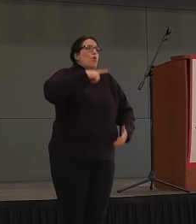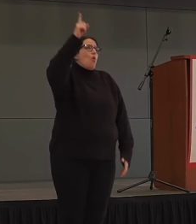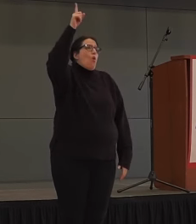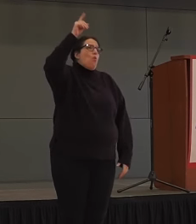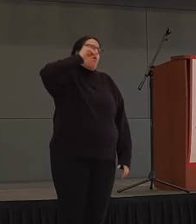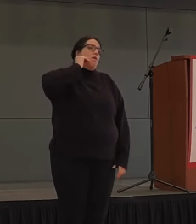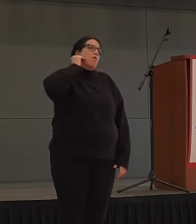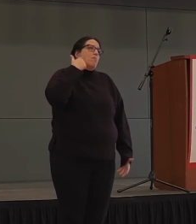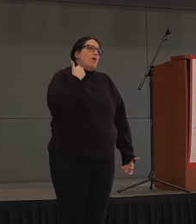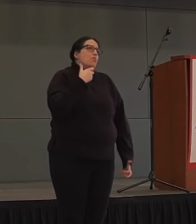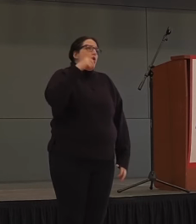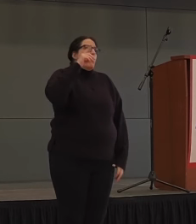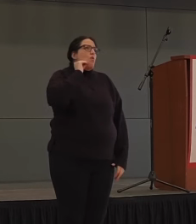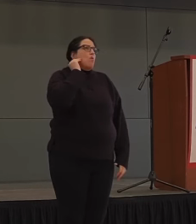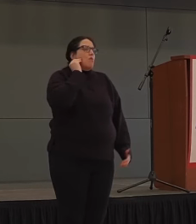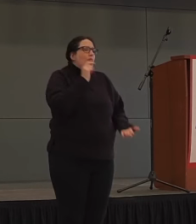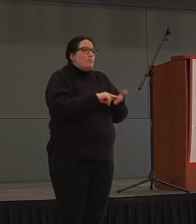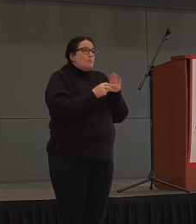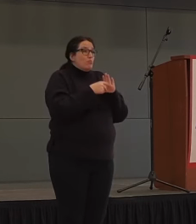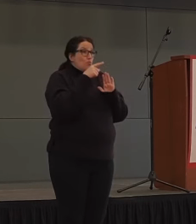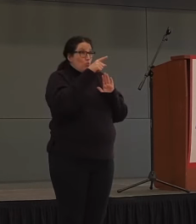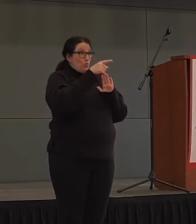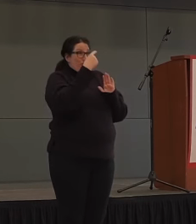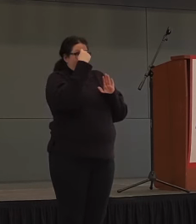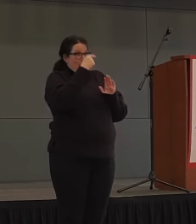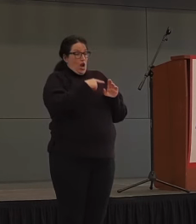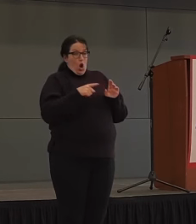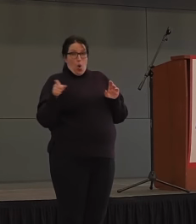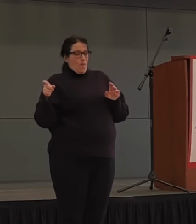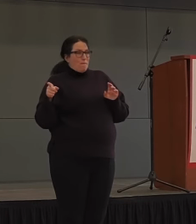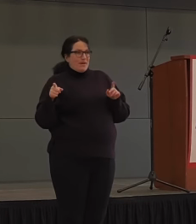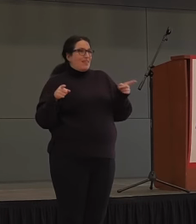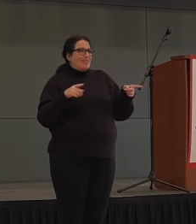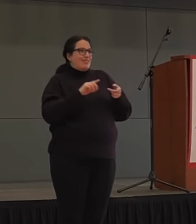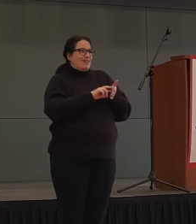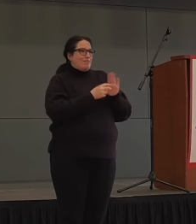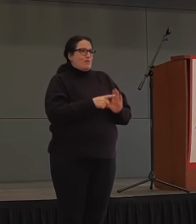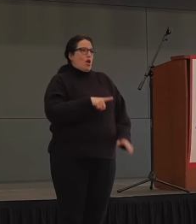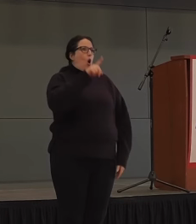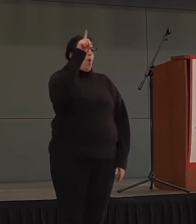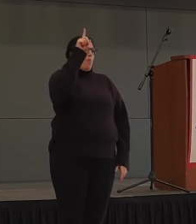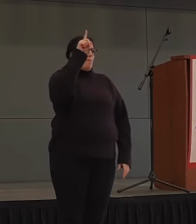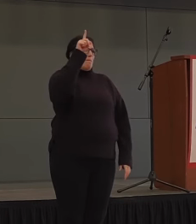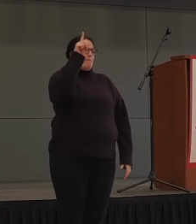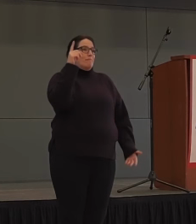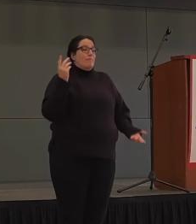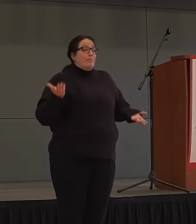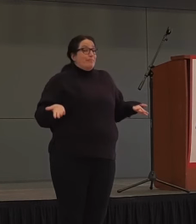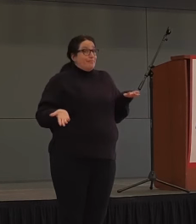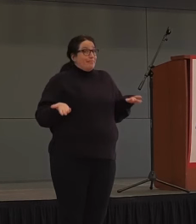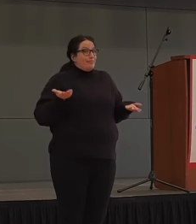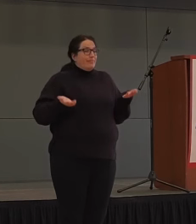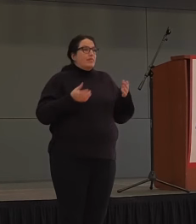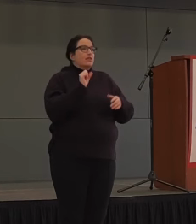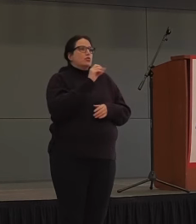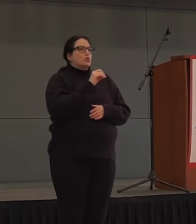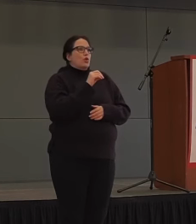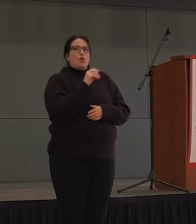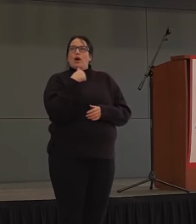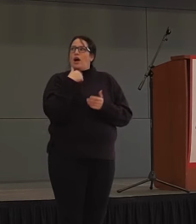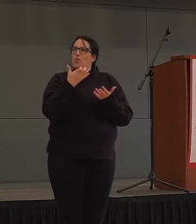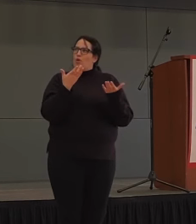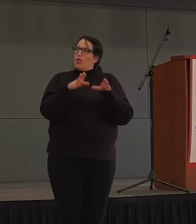our experience here together. Our desire for ourselves and those we